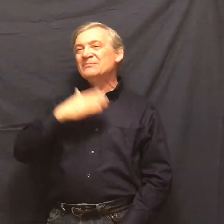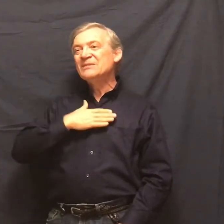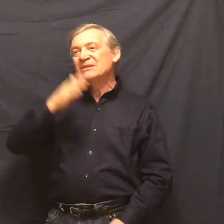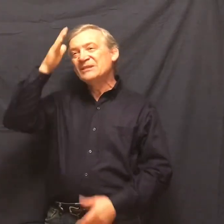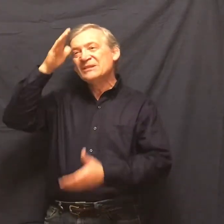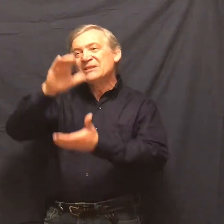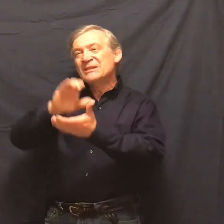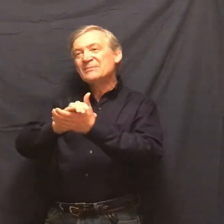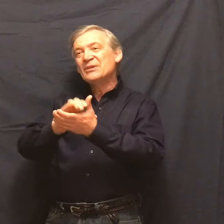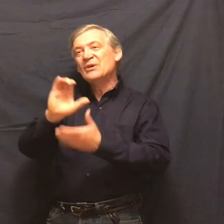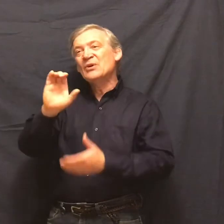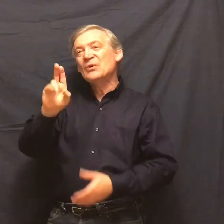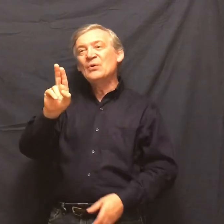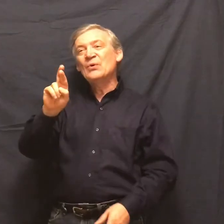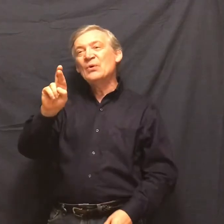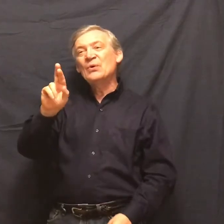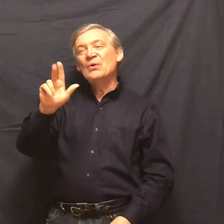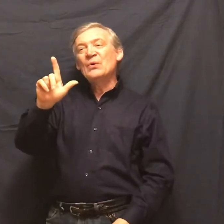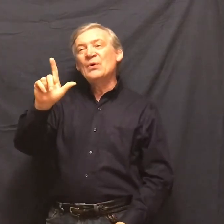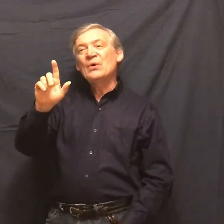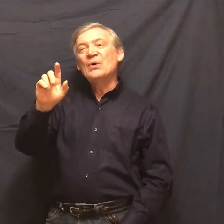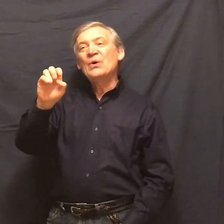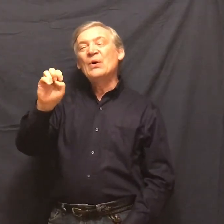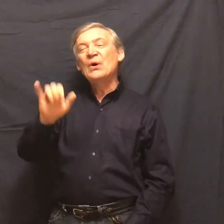Her voice had a nasal, brittle quality.